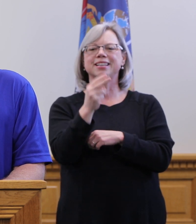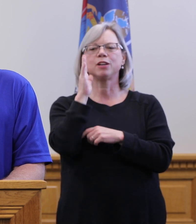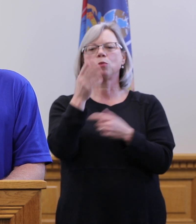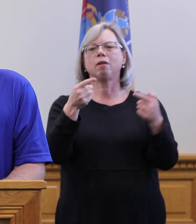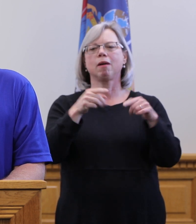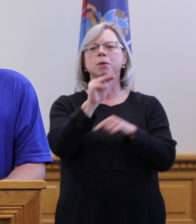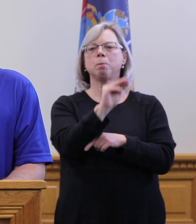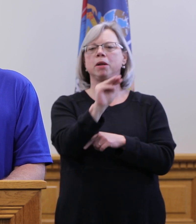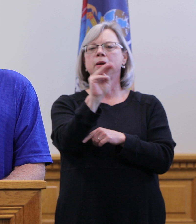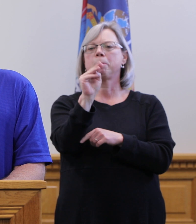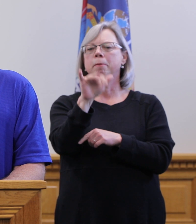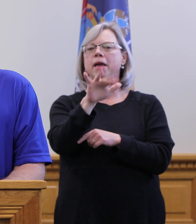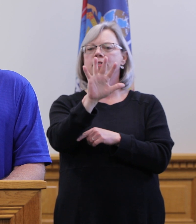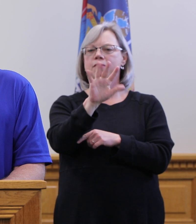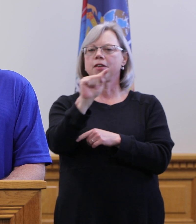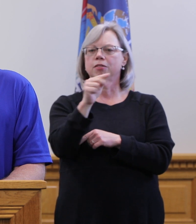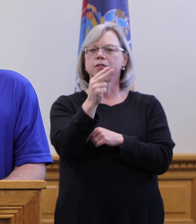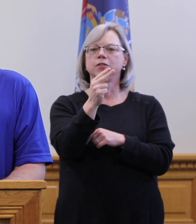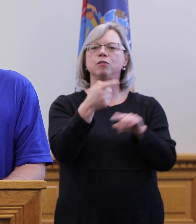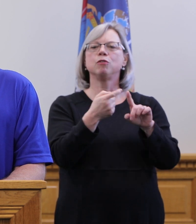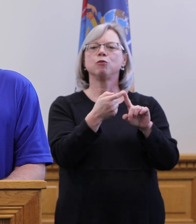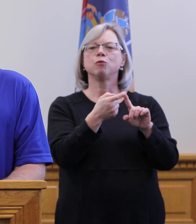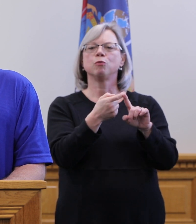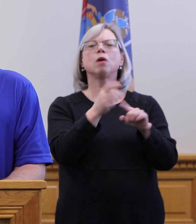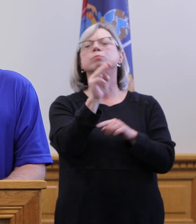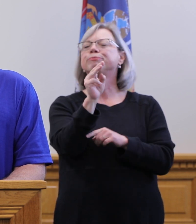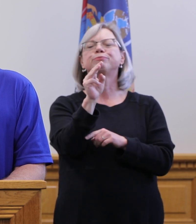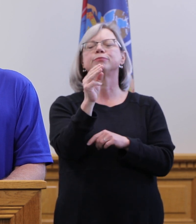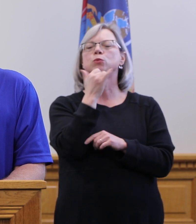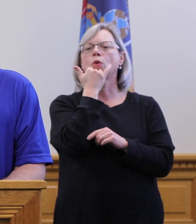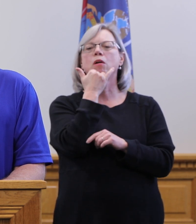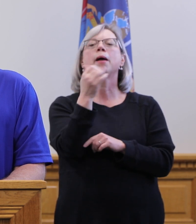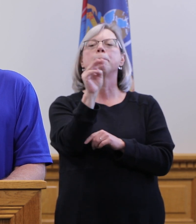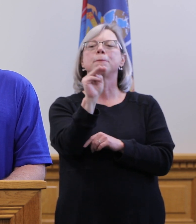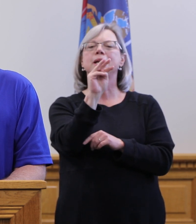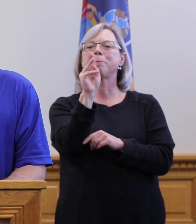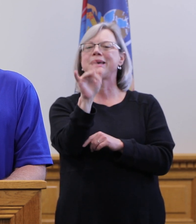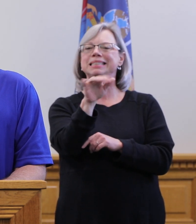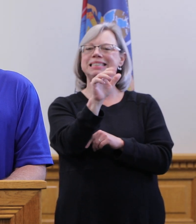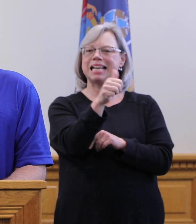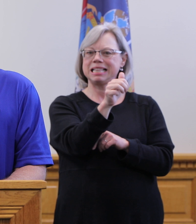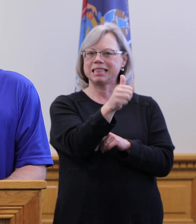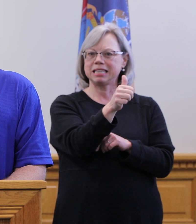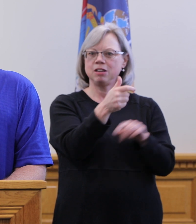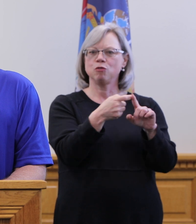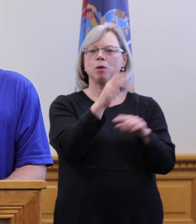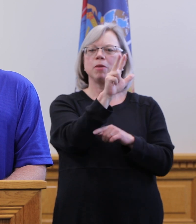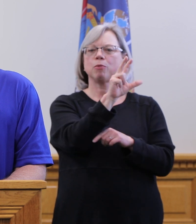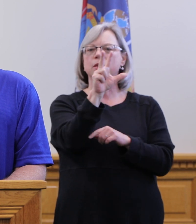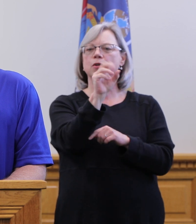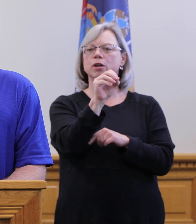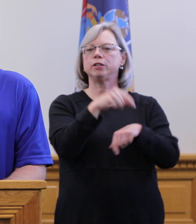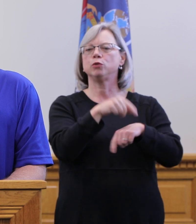p.m. The Moderna vaccine will be administered at the first clinic, so participants must plan on returning on June